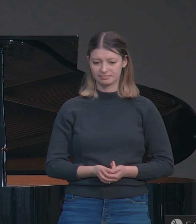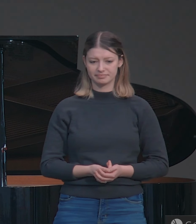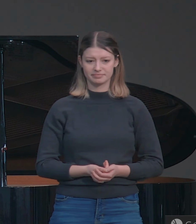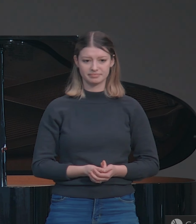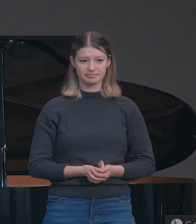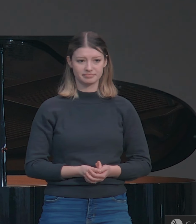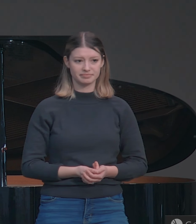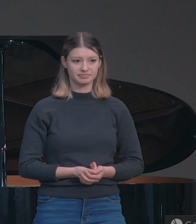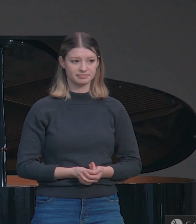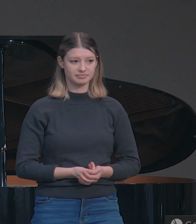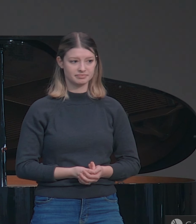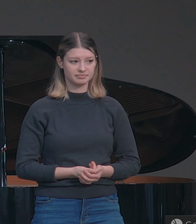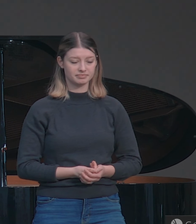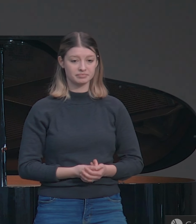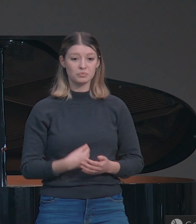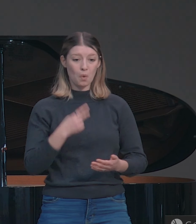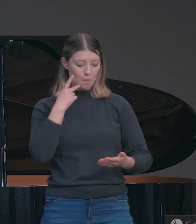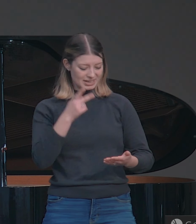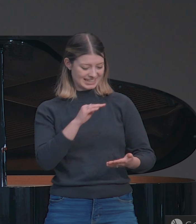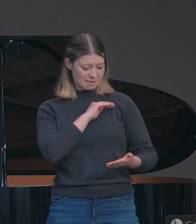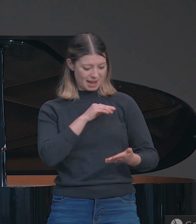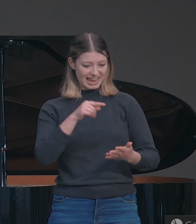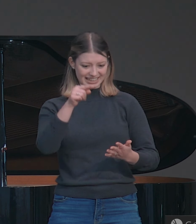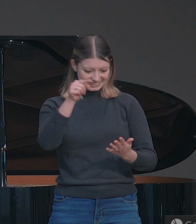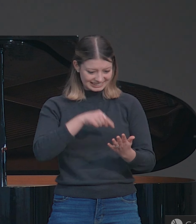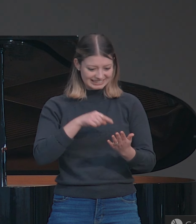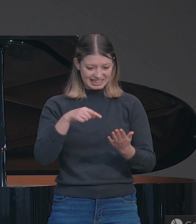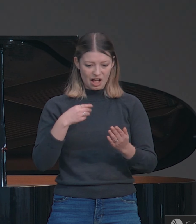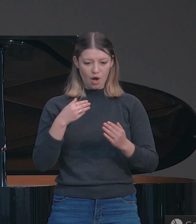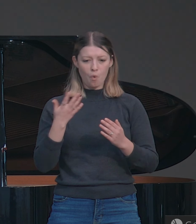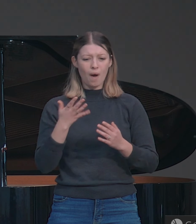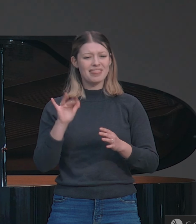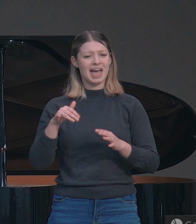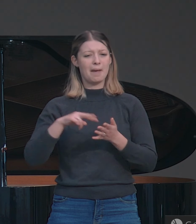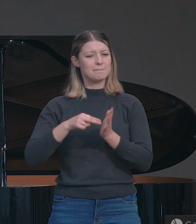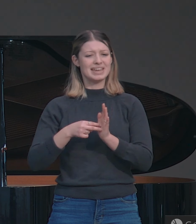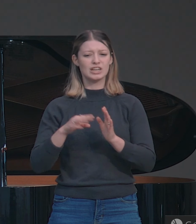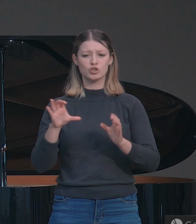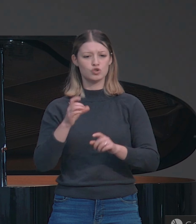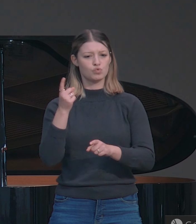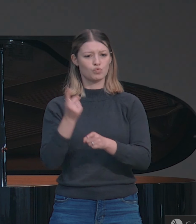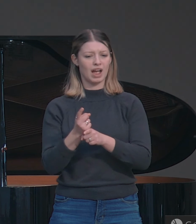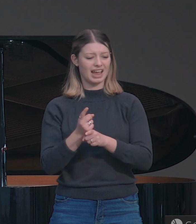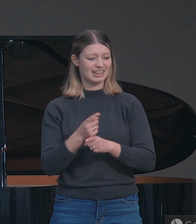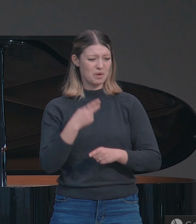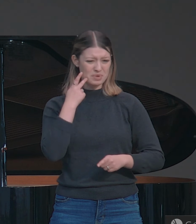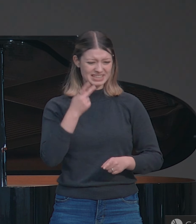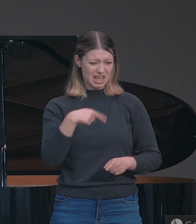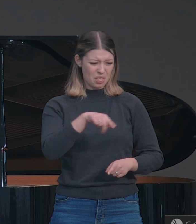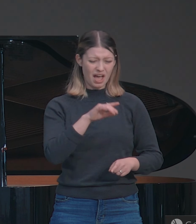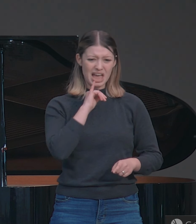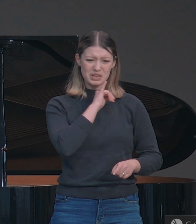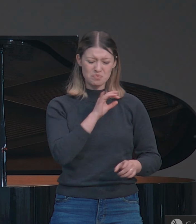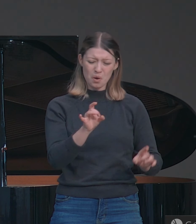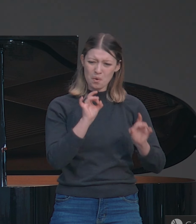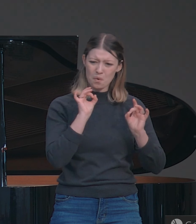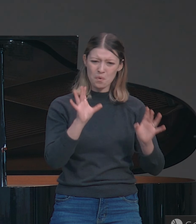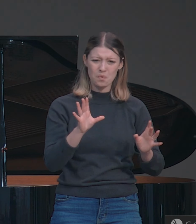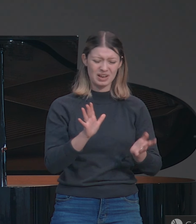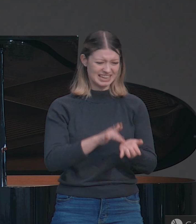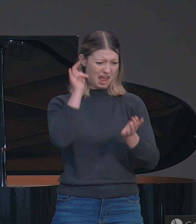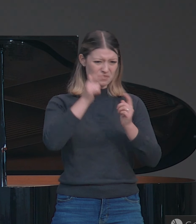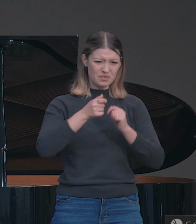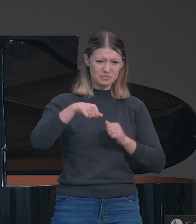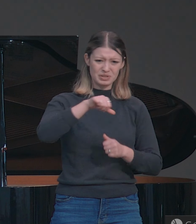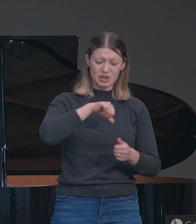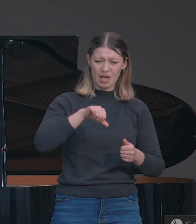We've had that defined throughout the book. We saw in earlier chapters the way people were treating each other in Israel, taking advantage